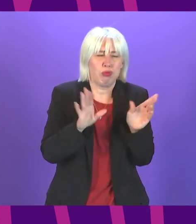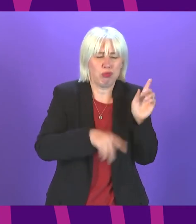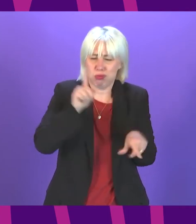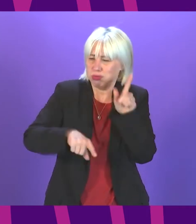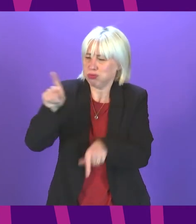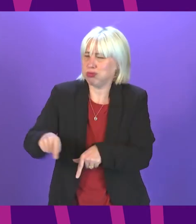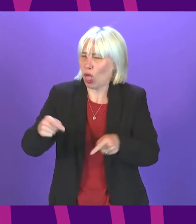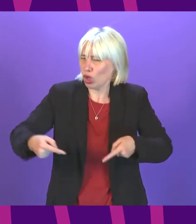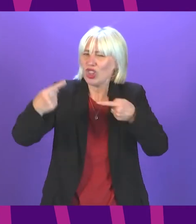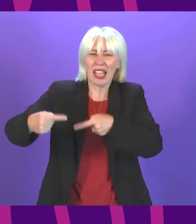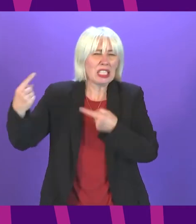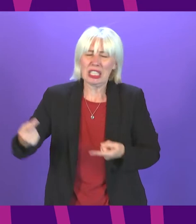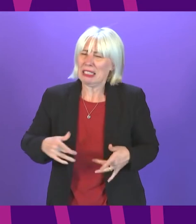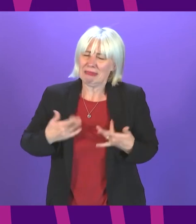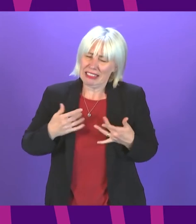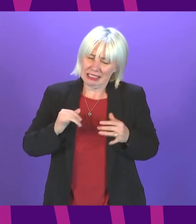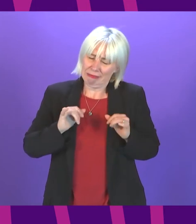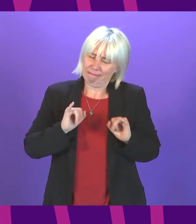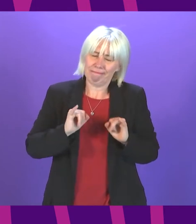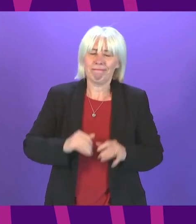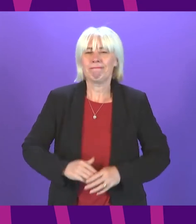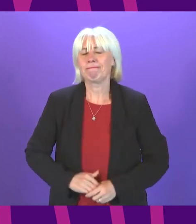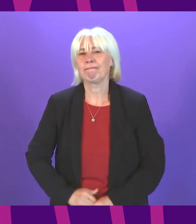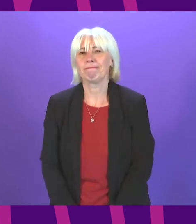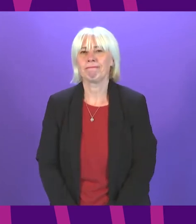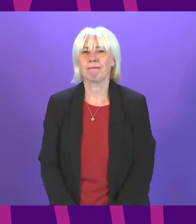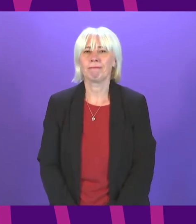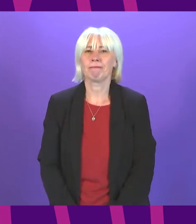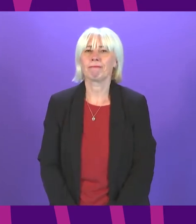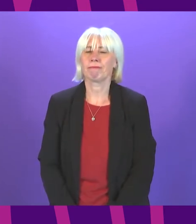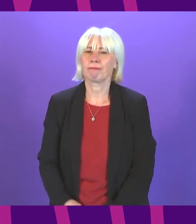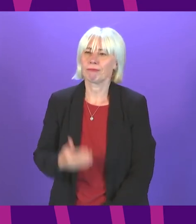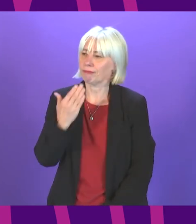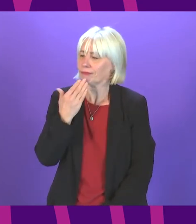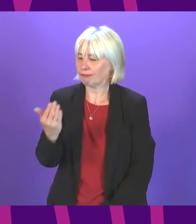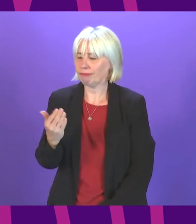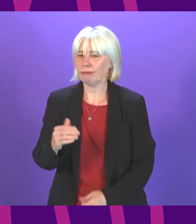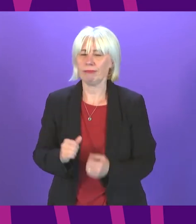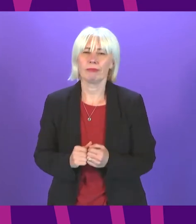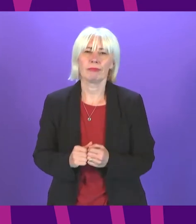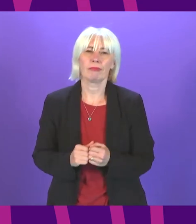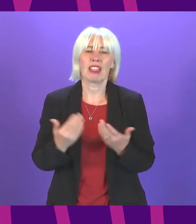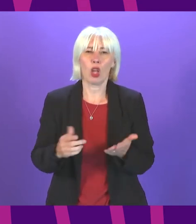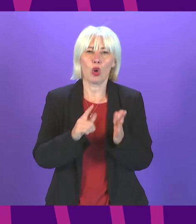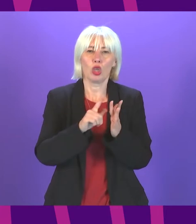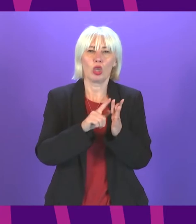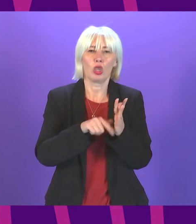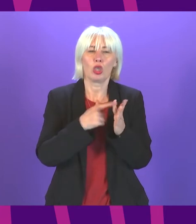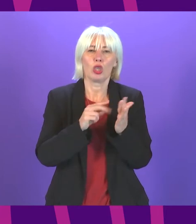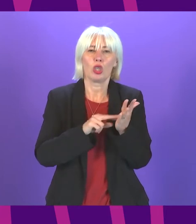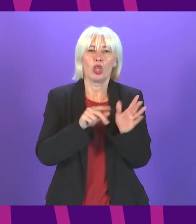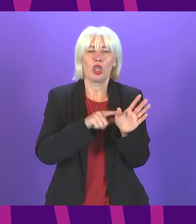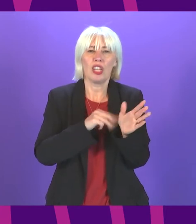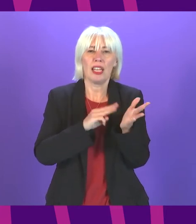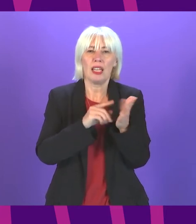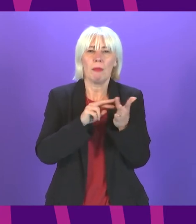we face thank you Ms Wells I now call Jenny Minto to be followed by